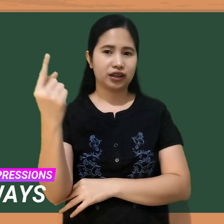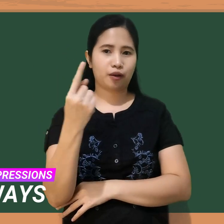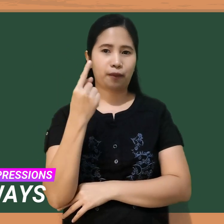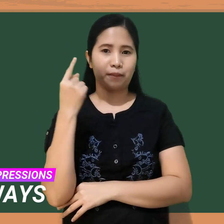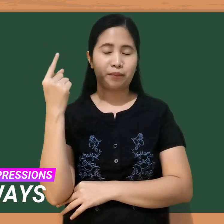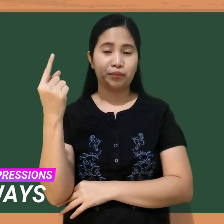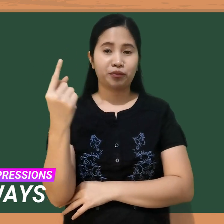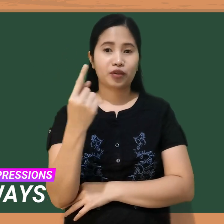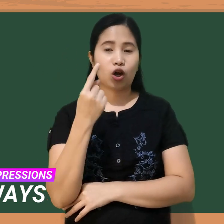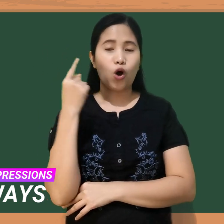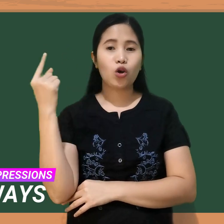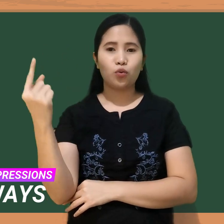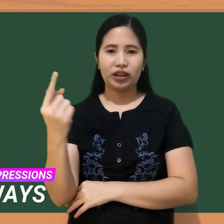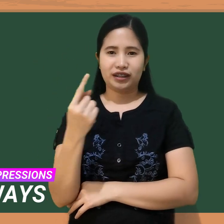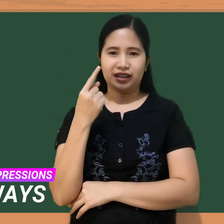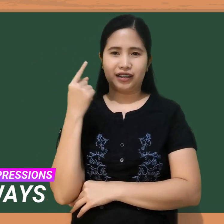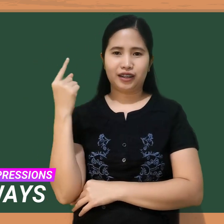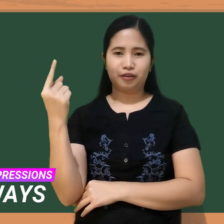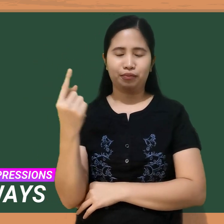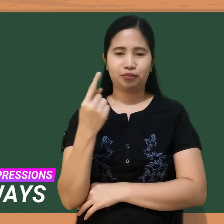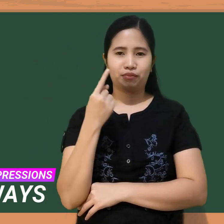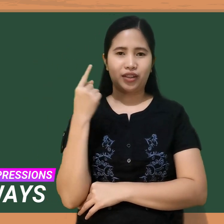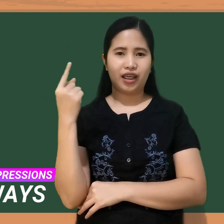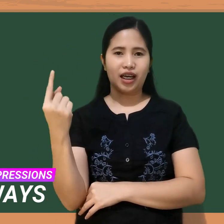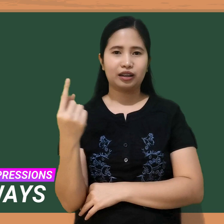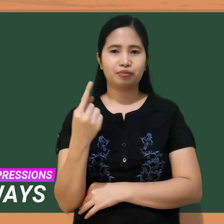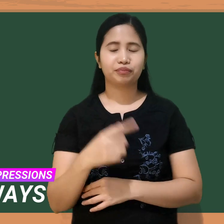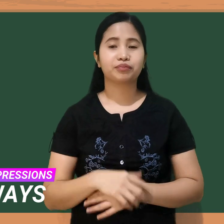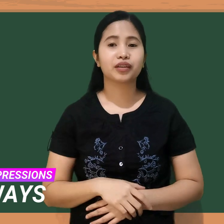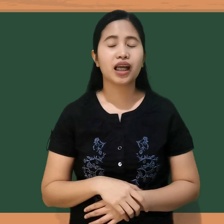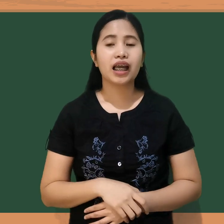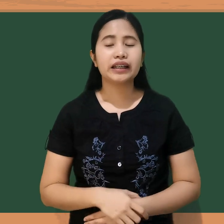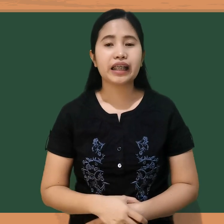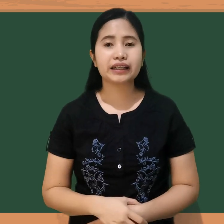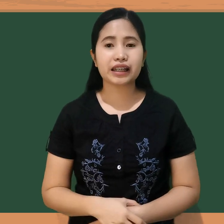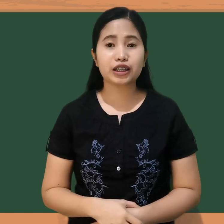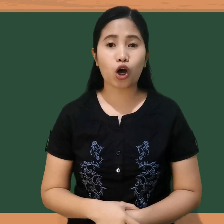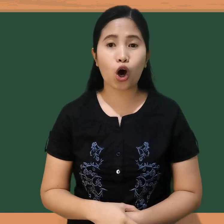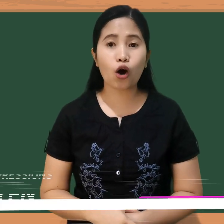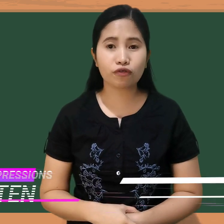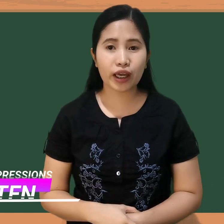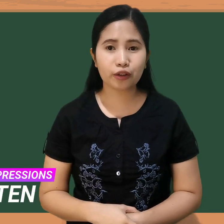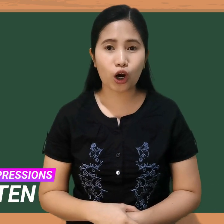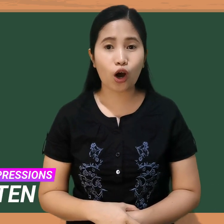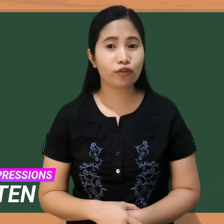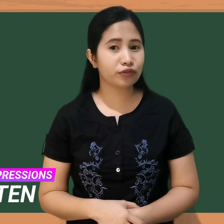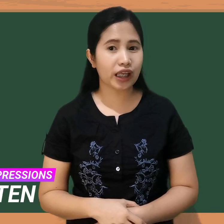always. Always. Ayan. Next is often or